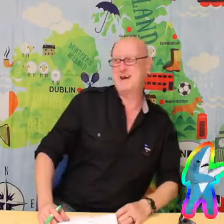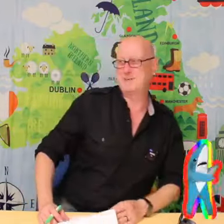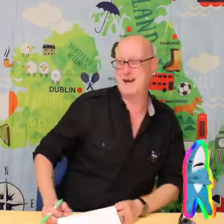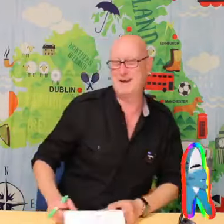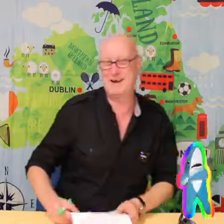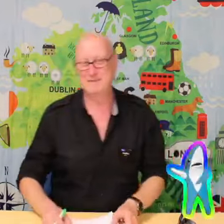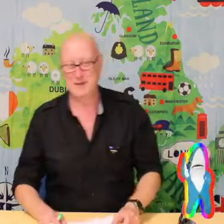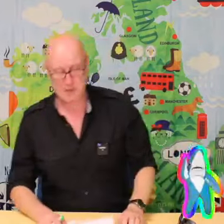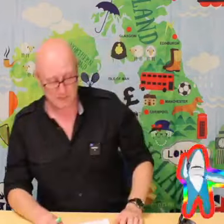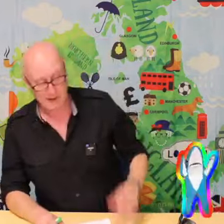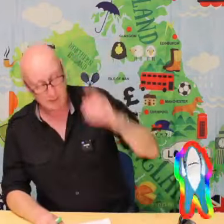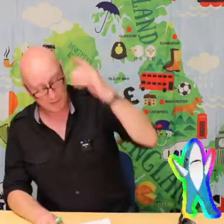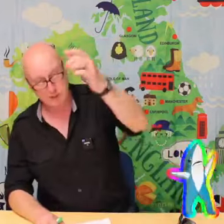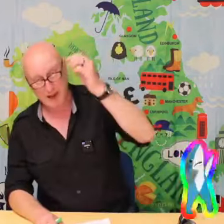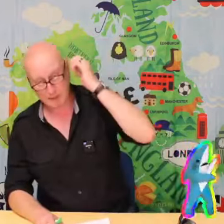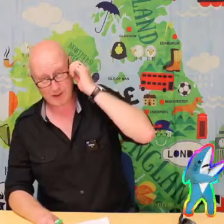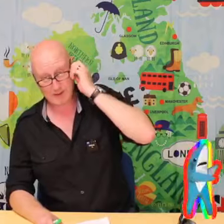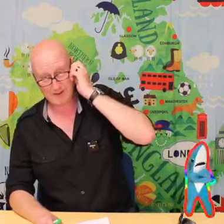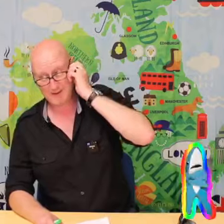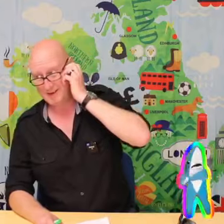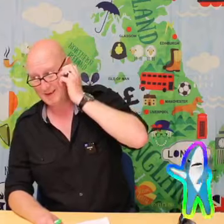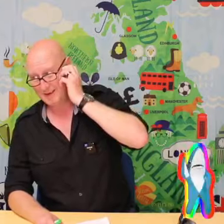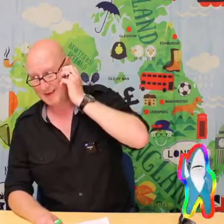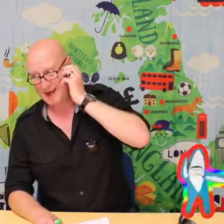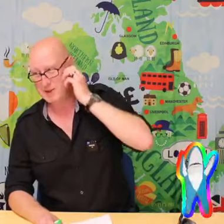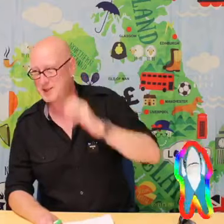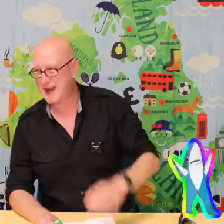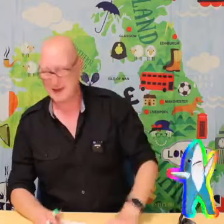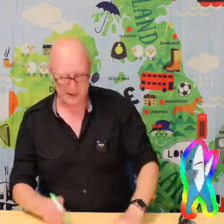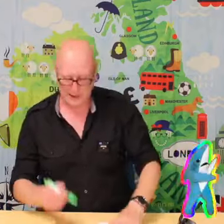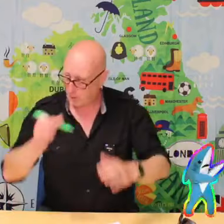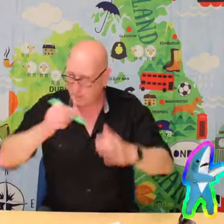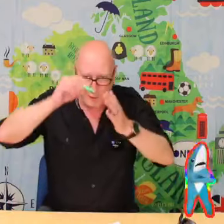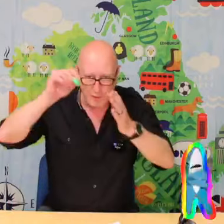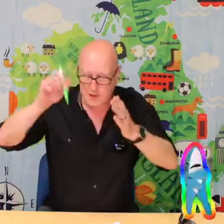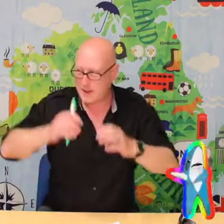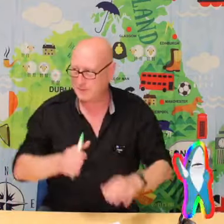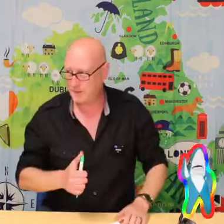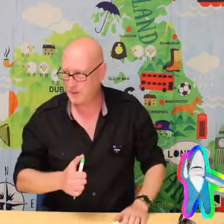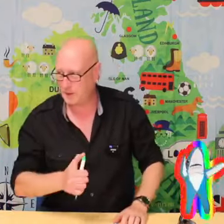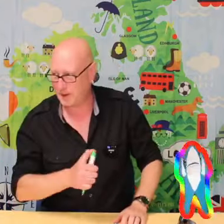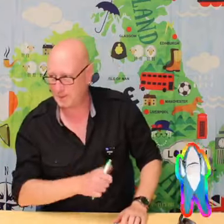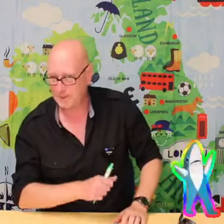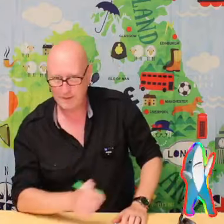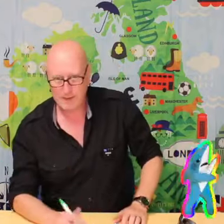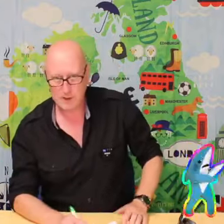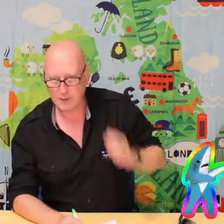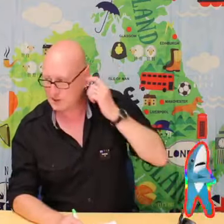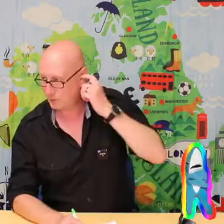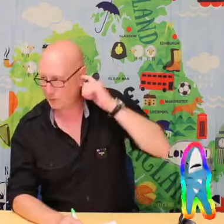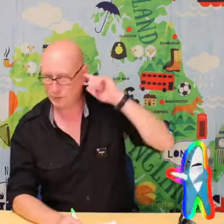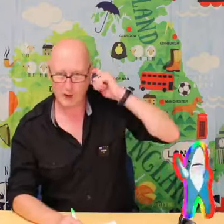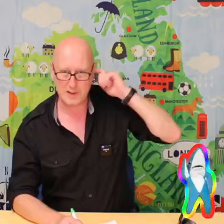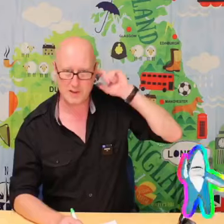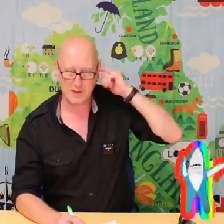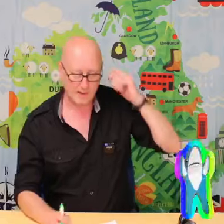I reckon. It's spying. Industrial espionage. He goes over those maps. He does, eh? He's like bombing runs, isn't it? Mm. Do you know what I mean? His work, he's a fifth columnist.